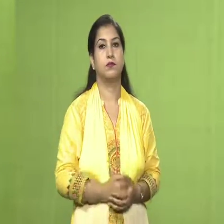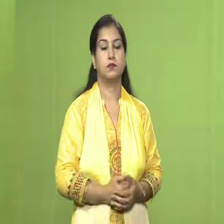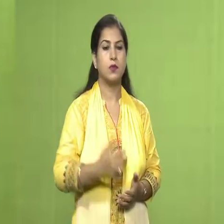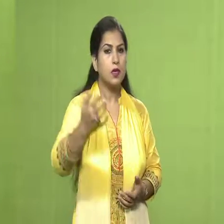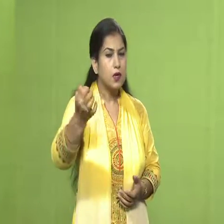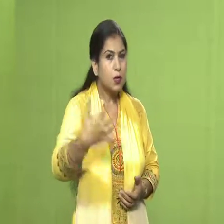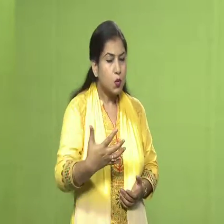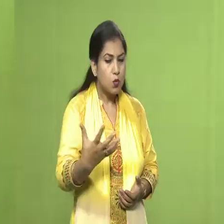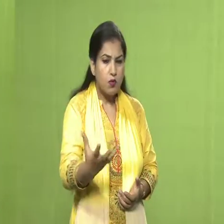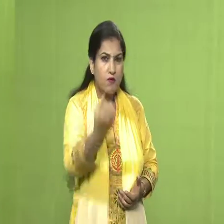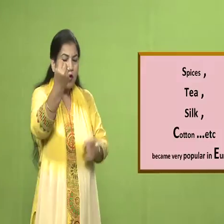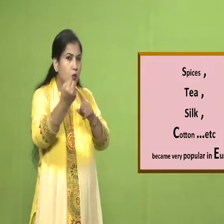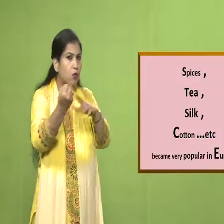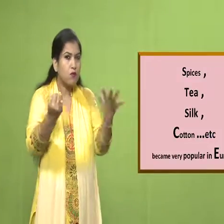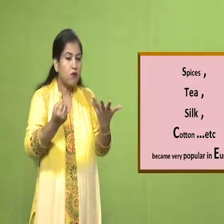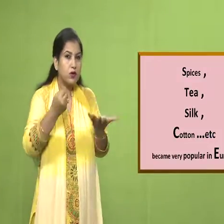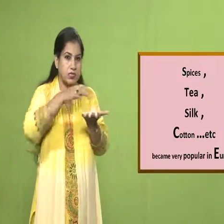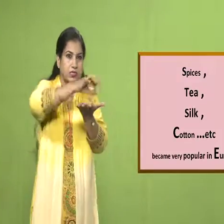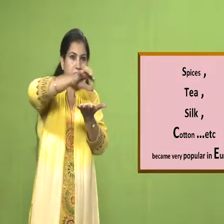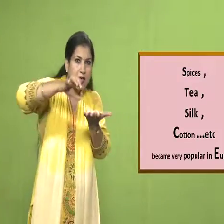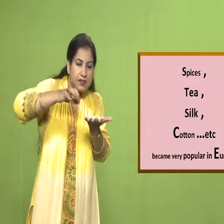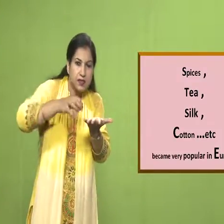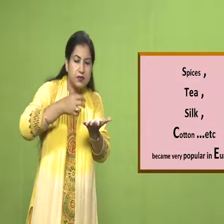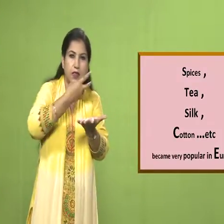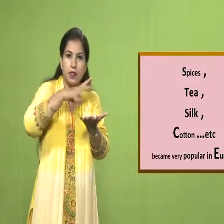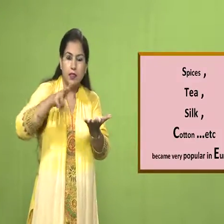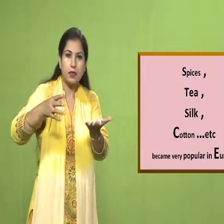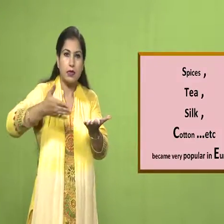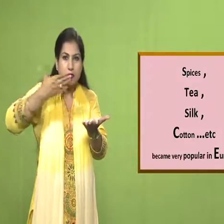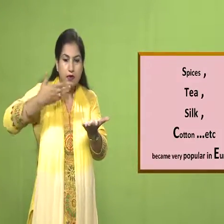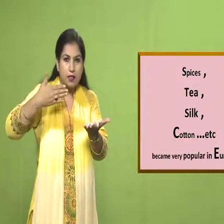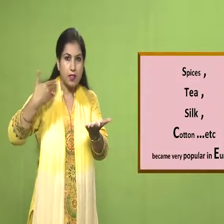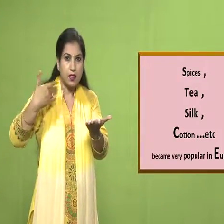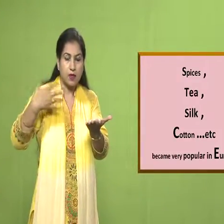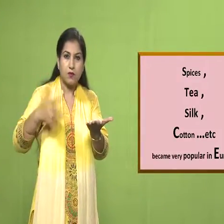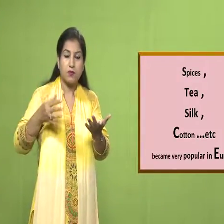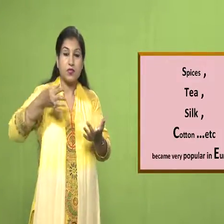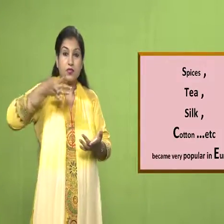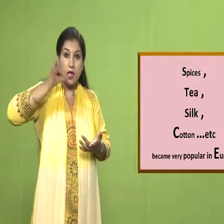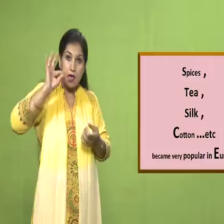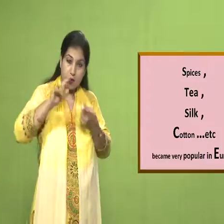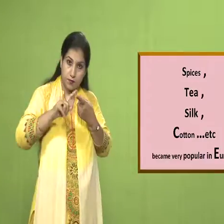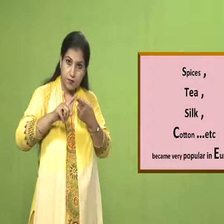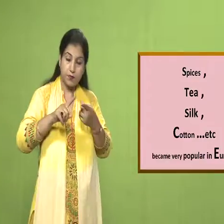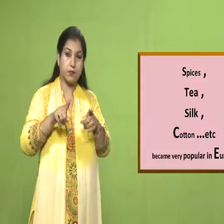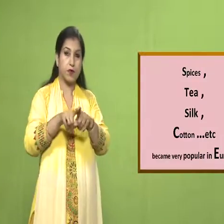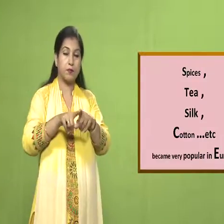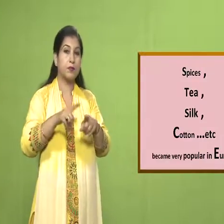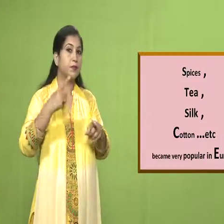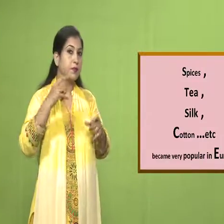New items like spices, tea, silk,